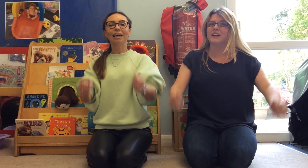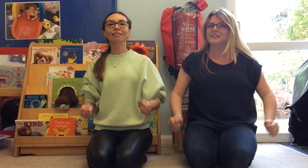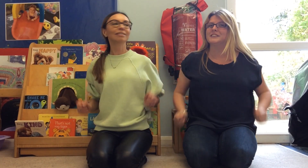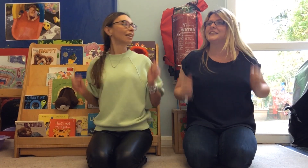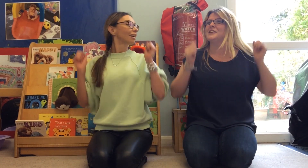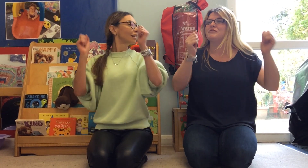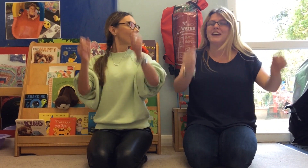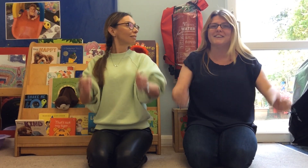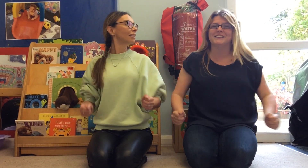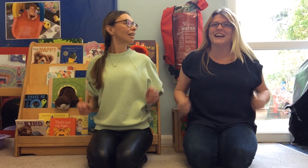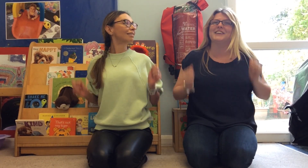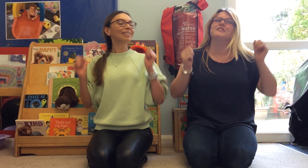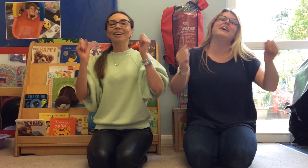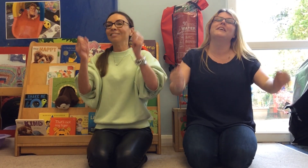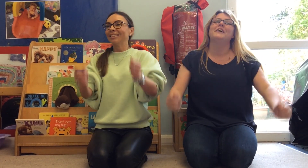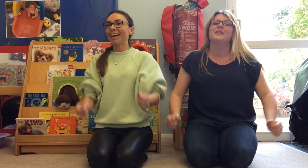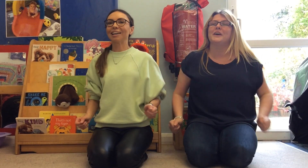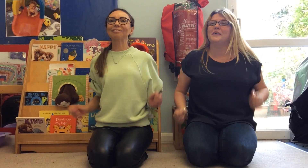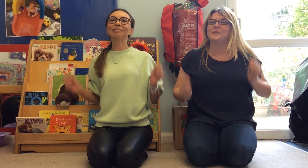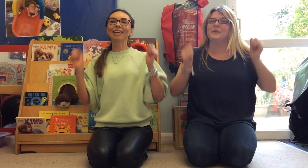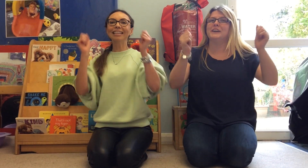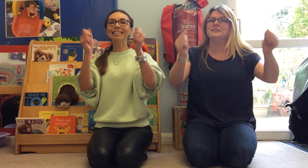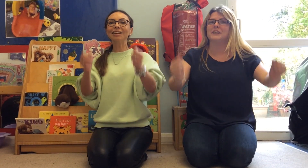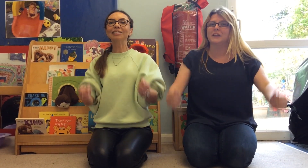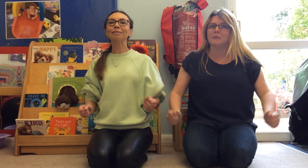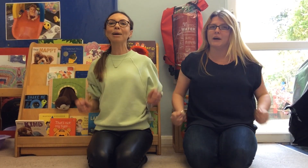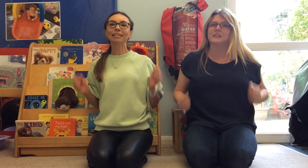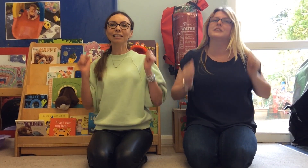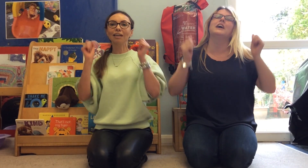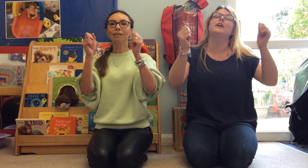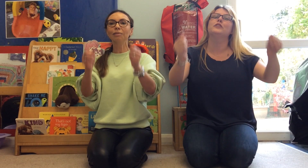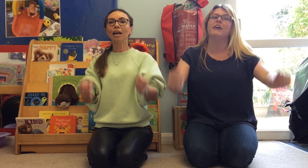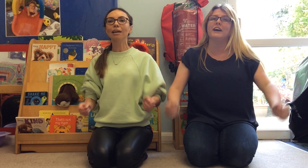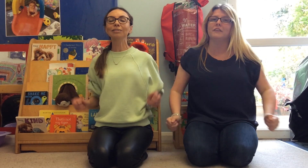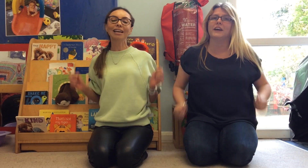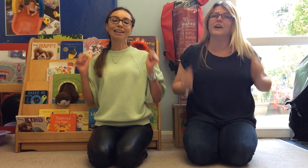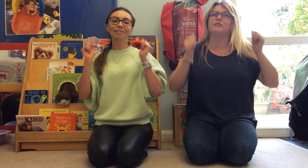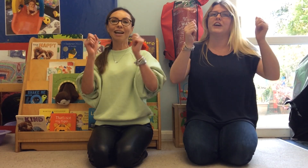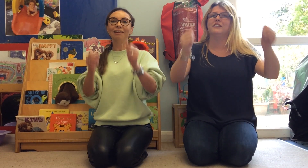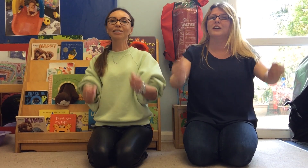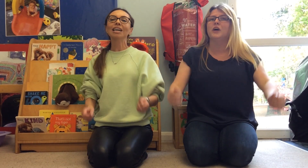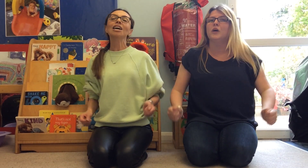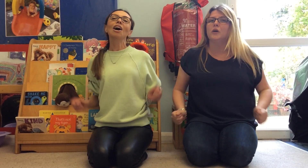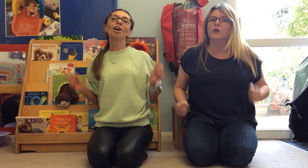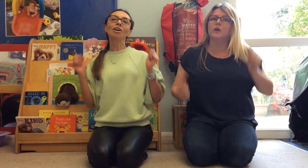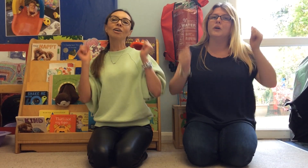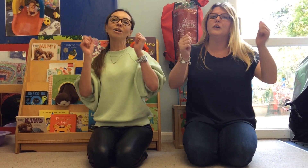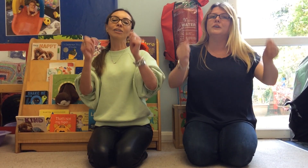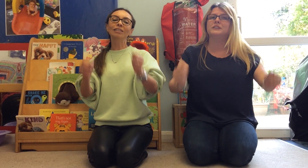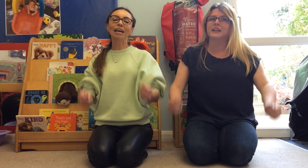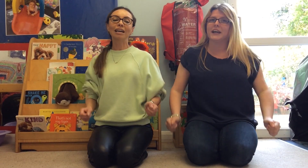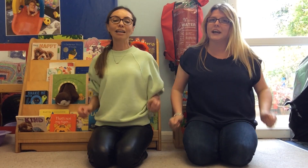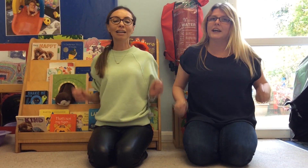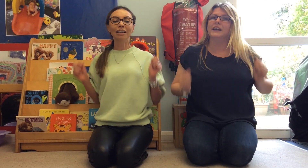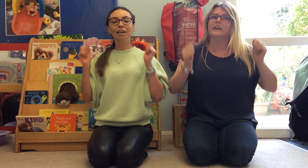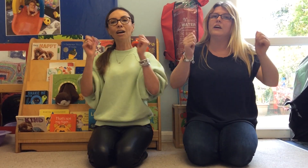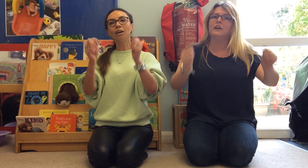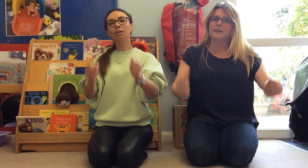round, round and round. The wheels on the bus go round and round all day